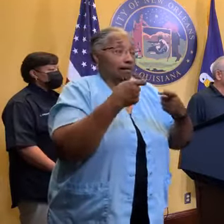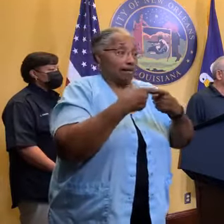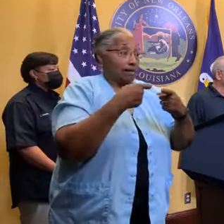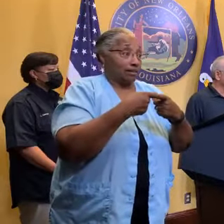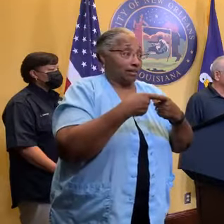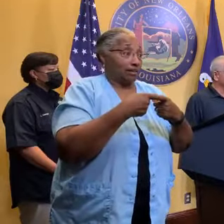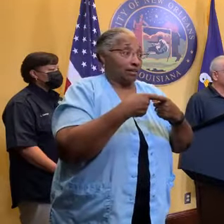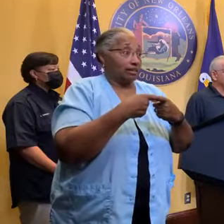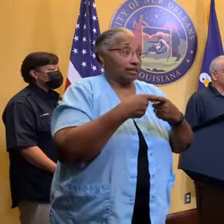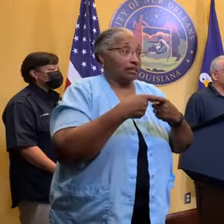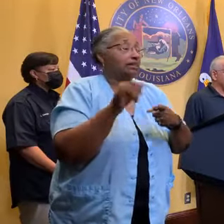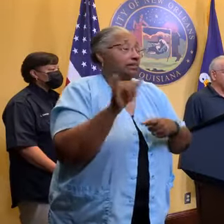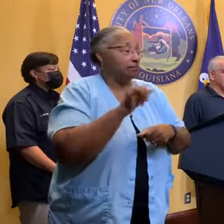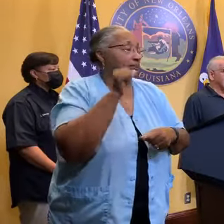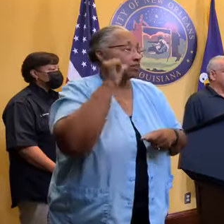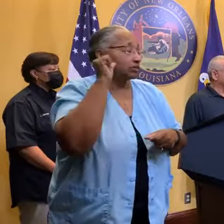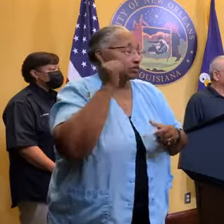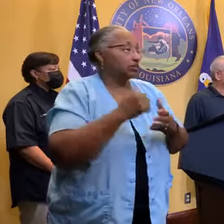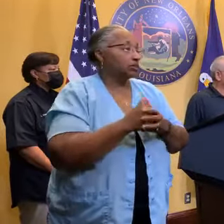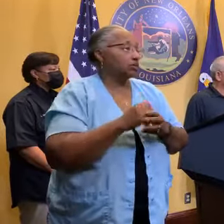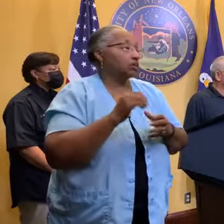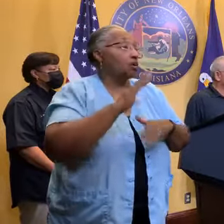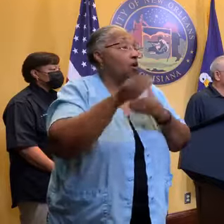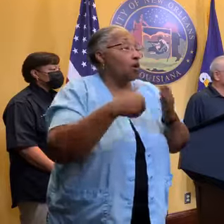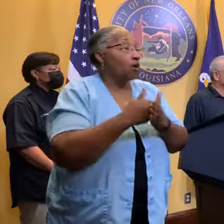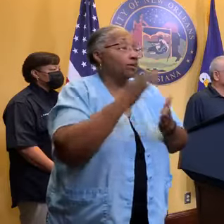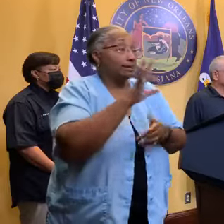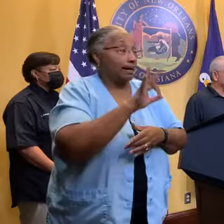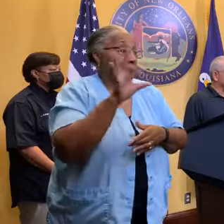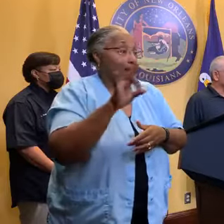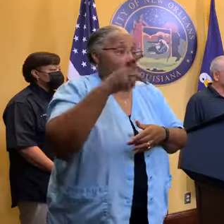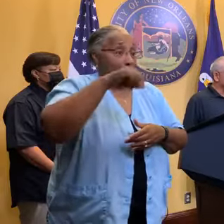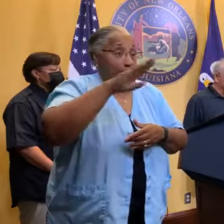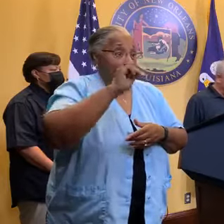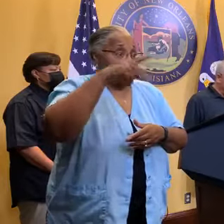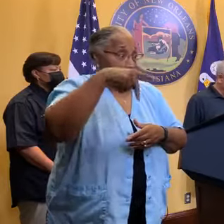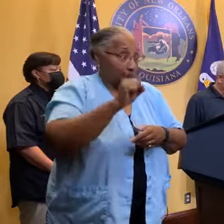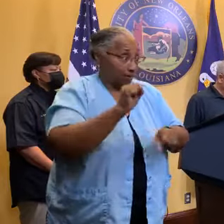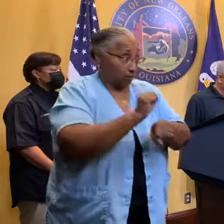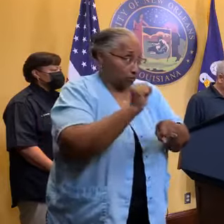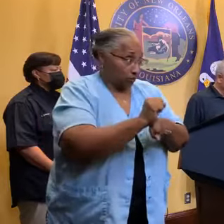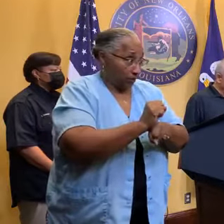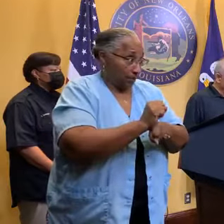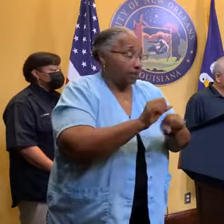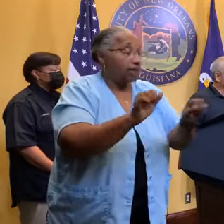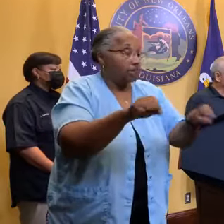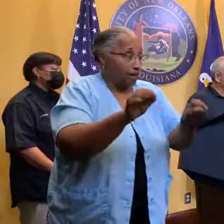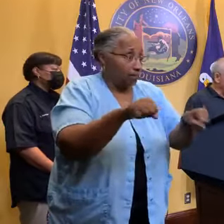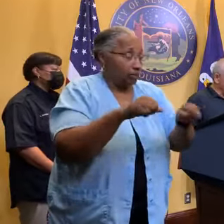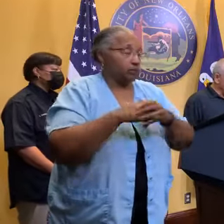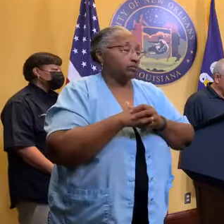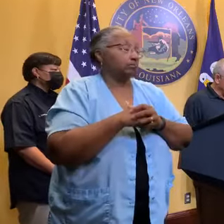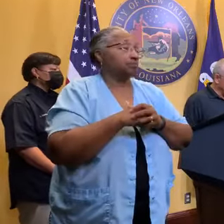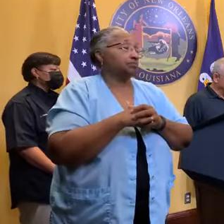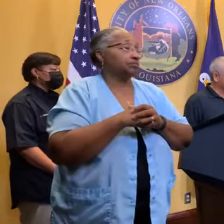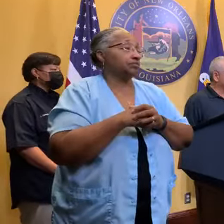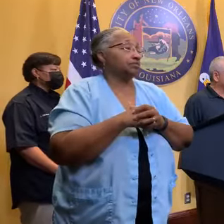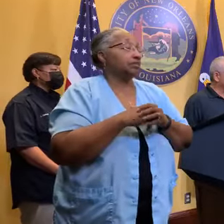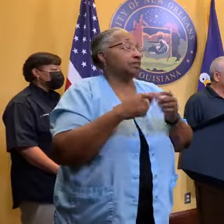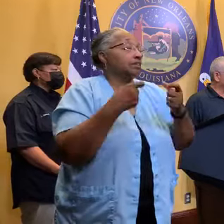worth repeating, all of our 99 pumps are working and are available. In terms of power, we